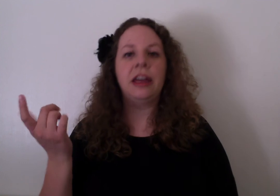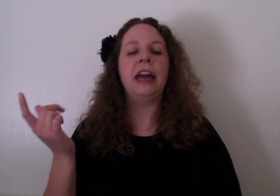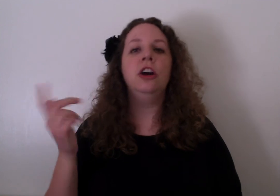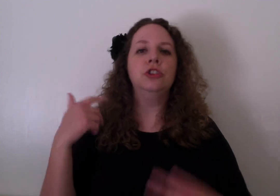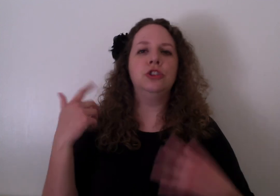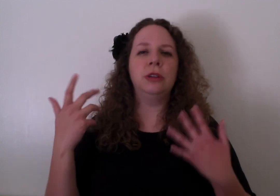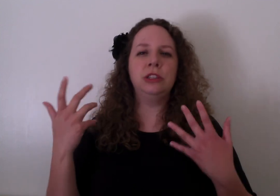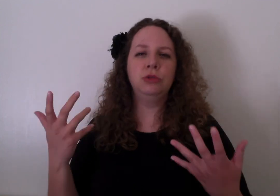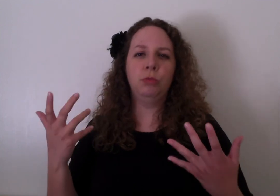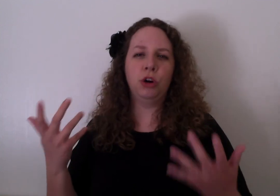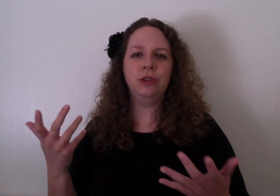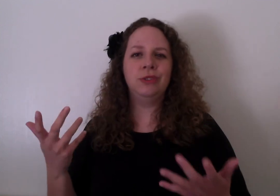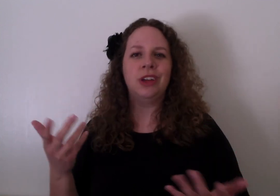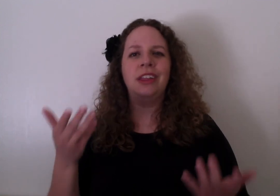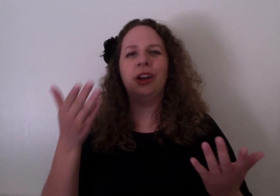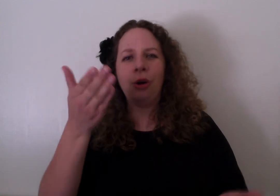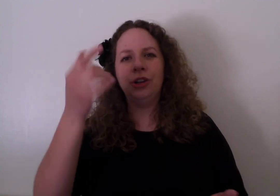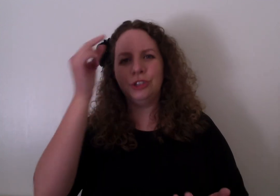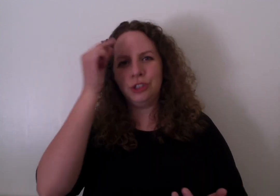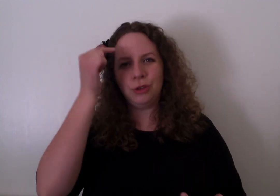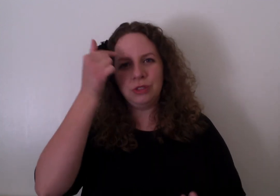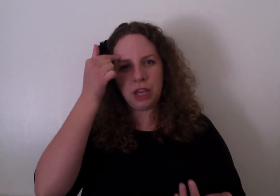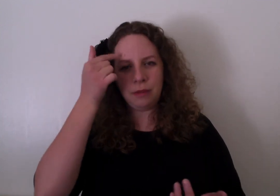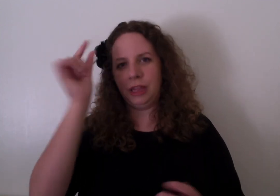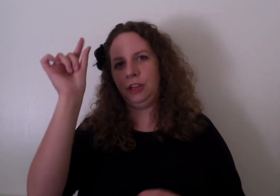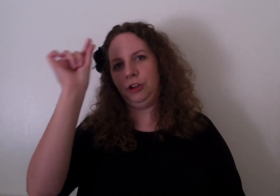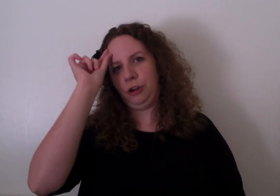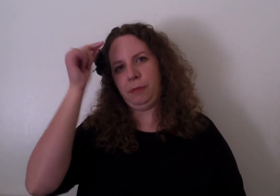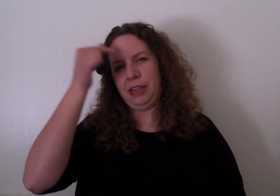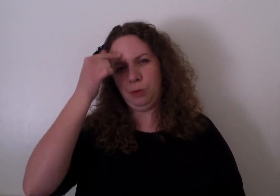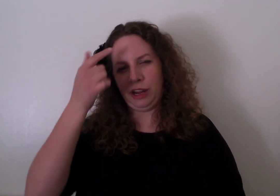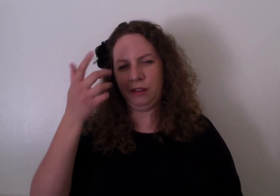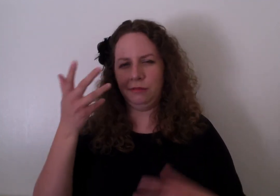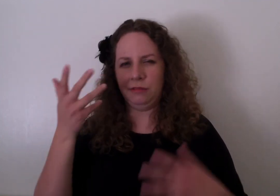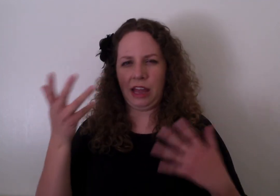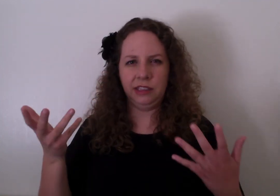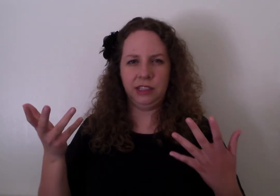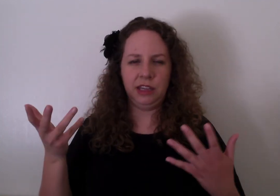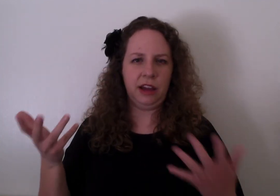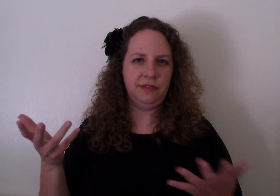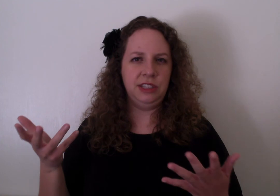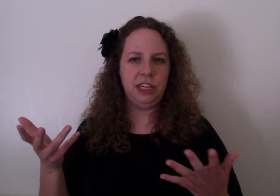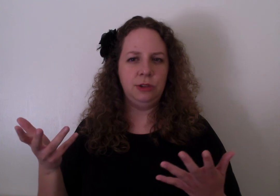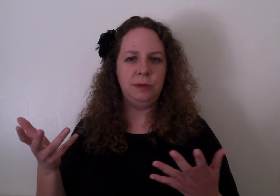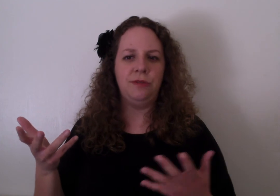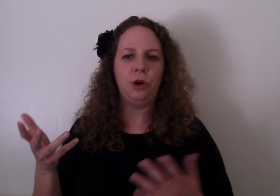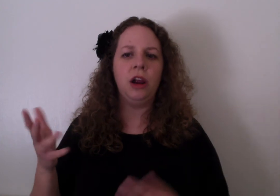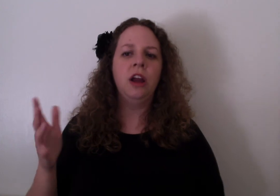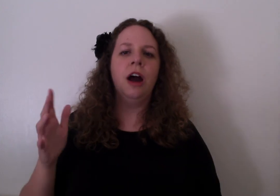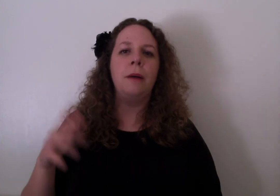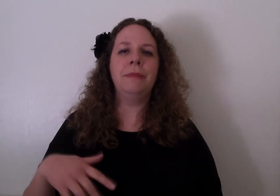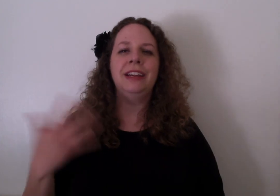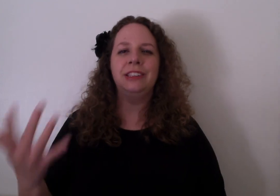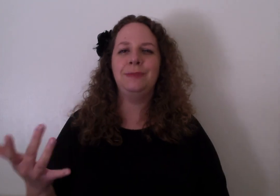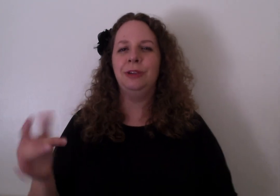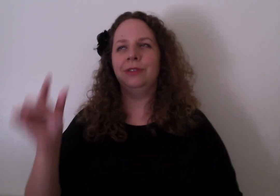Okay, so it's more used not like, oh, you're so dumb, like you're a pea brain, as I've seen it used before, but now it's being used like,